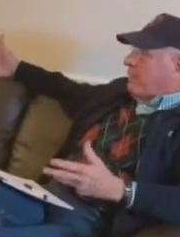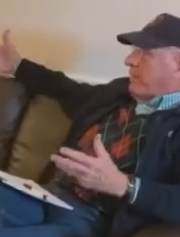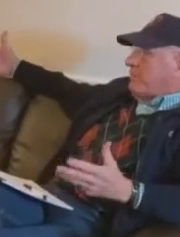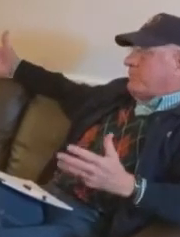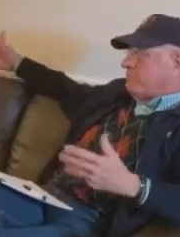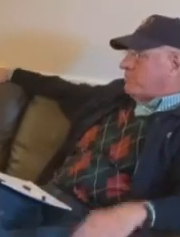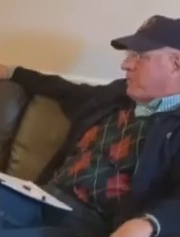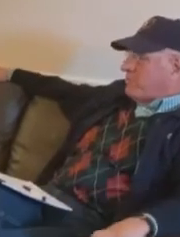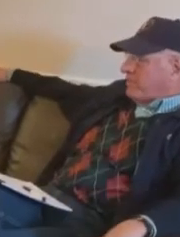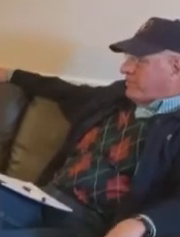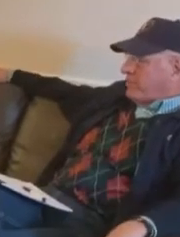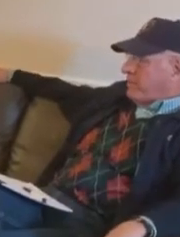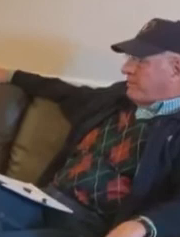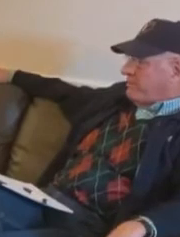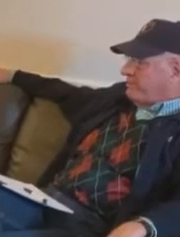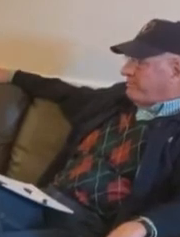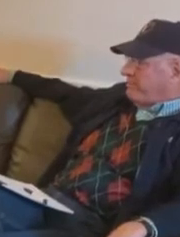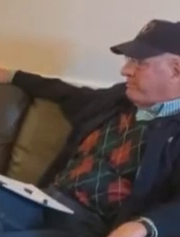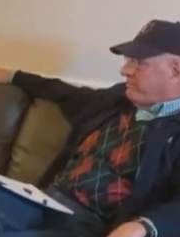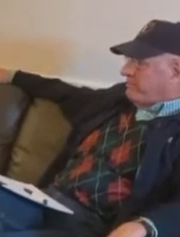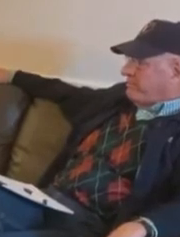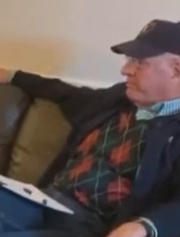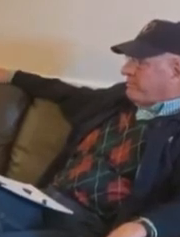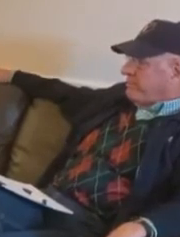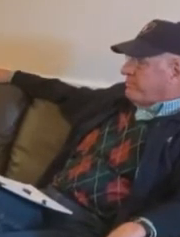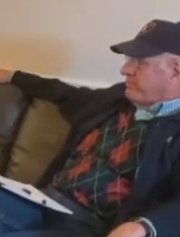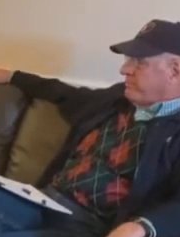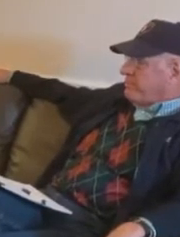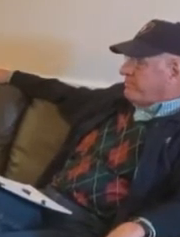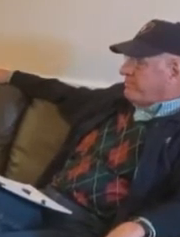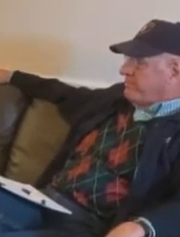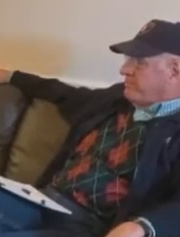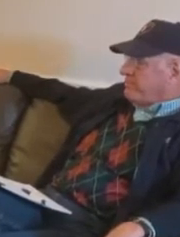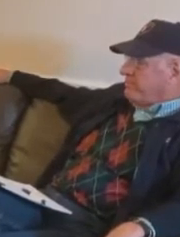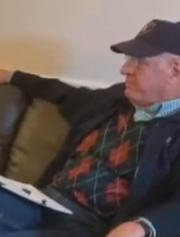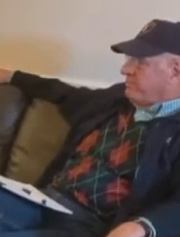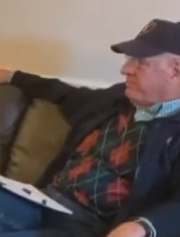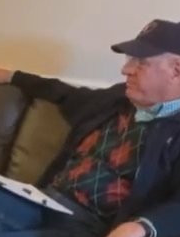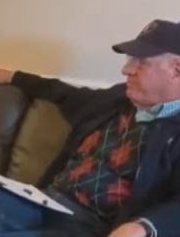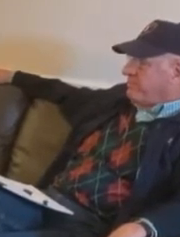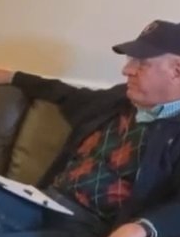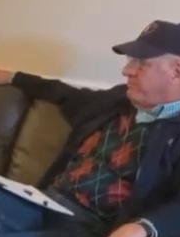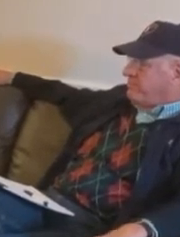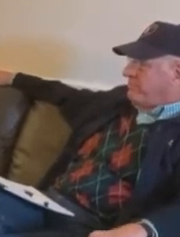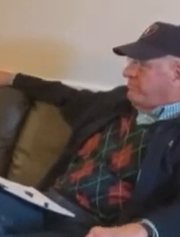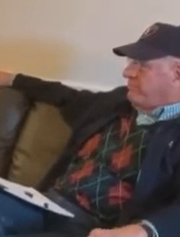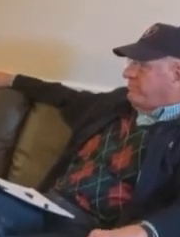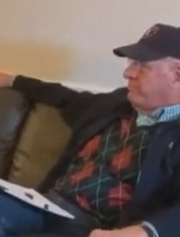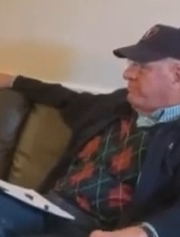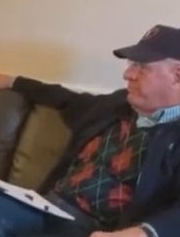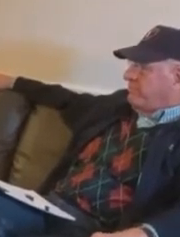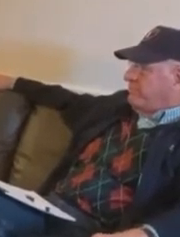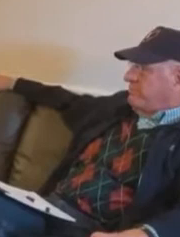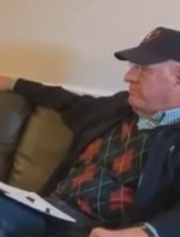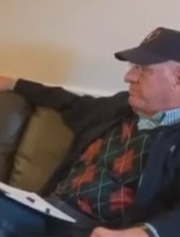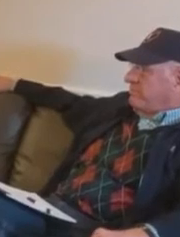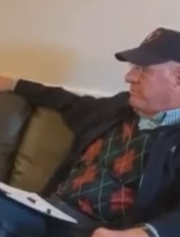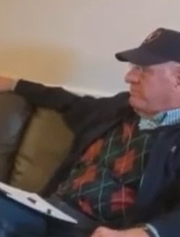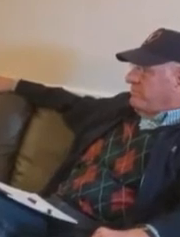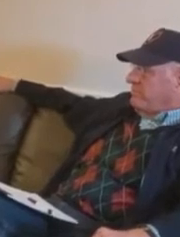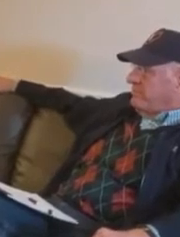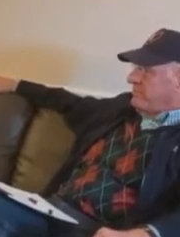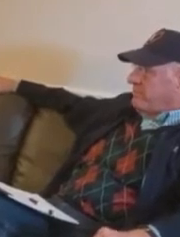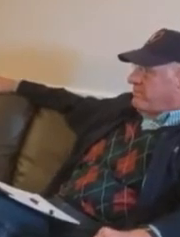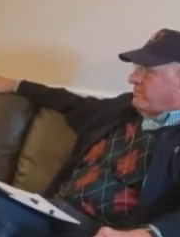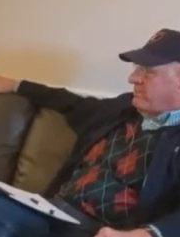like I could give back by helping train some of these guys. Mm. So I know you, Tom,